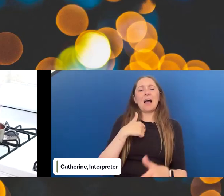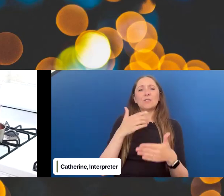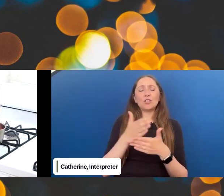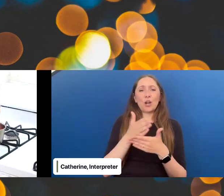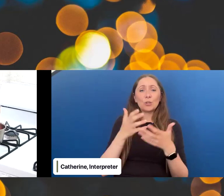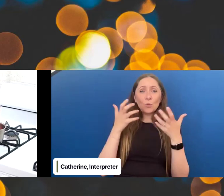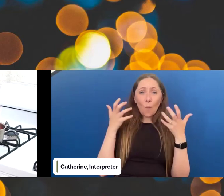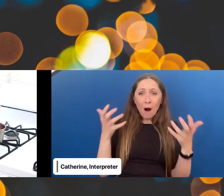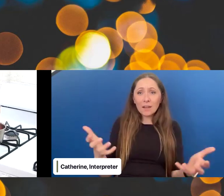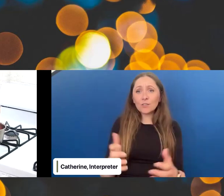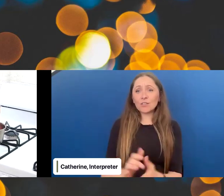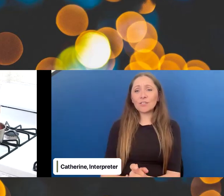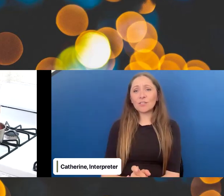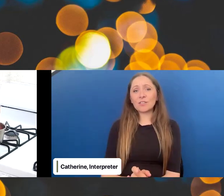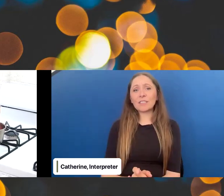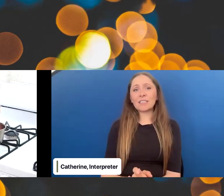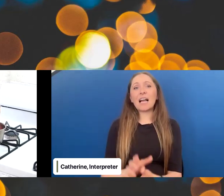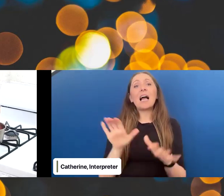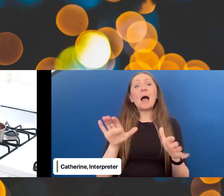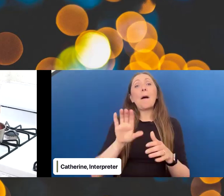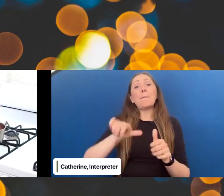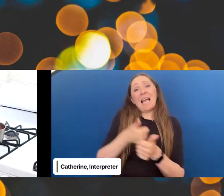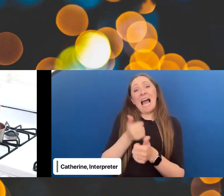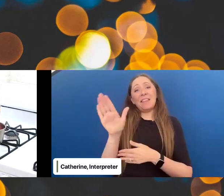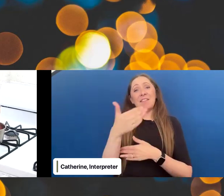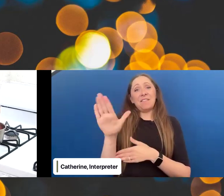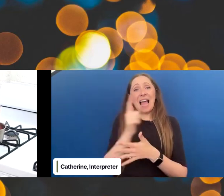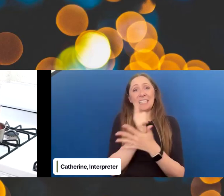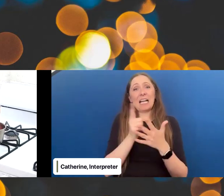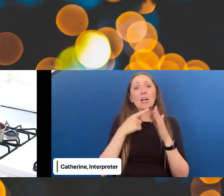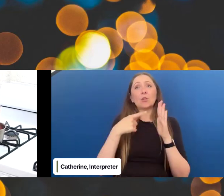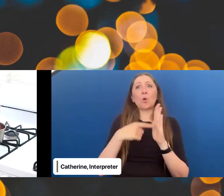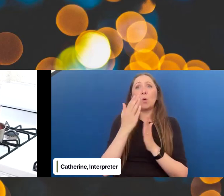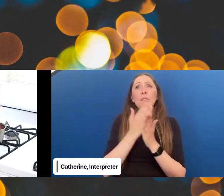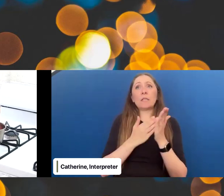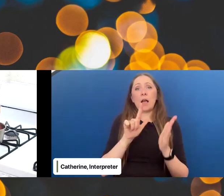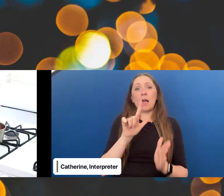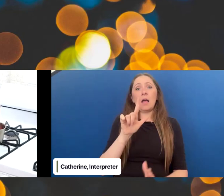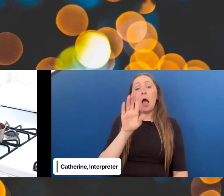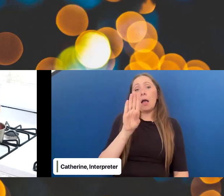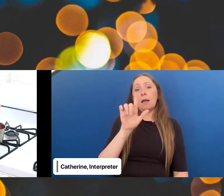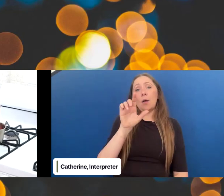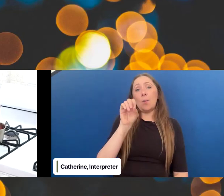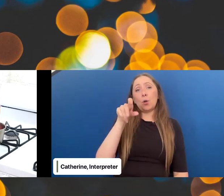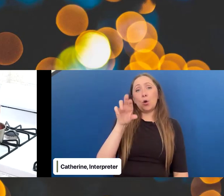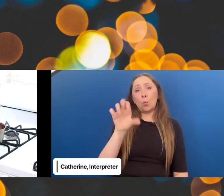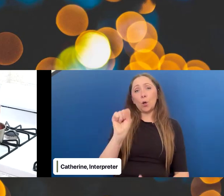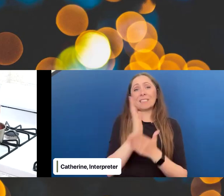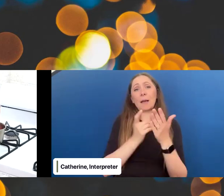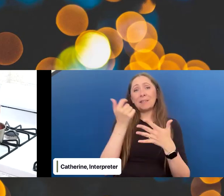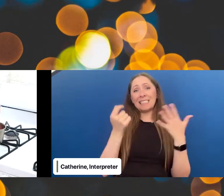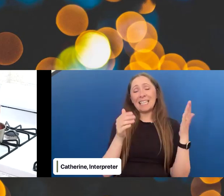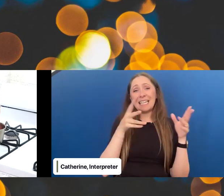I did the Behind the Flag series. I showed you some bloopers. I showed you some deleted